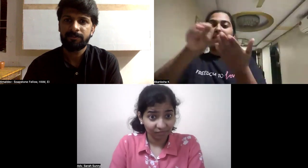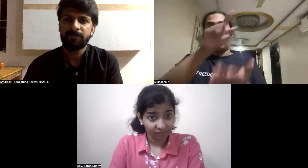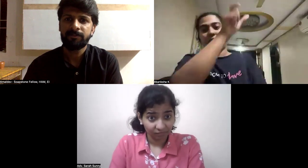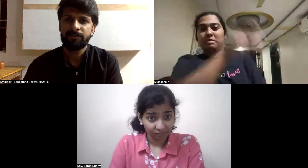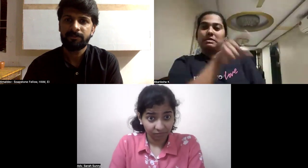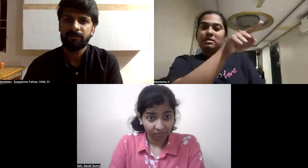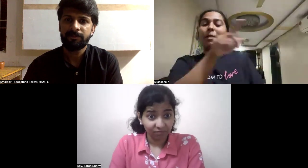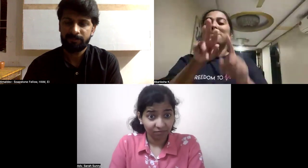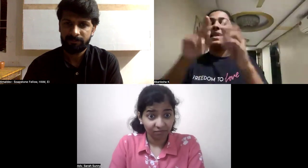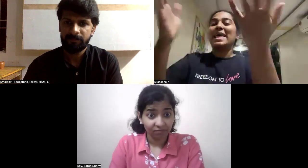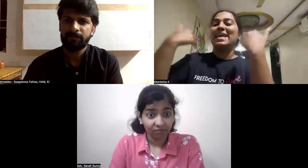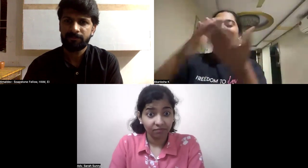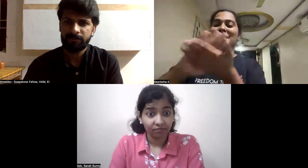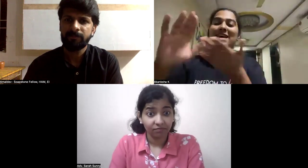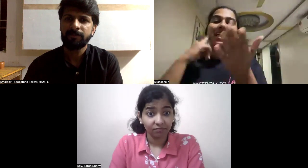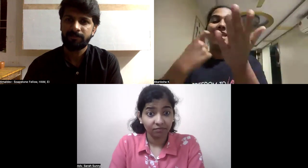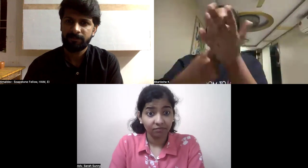an interpreter,